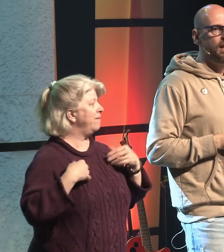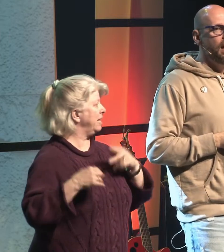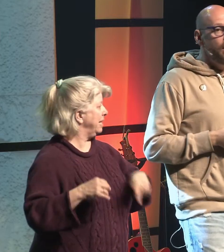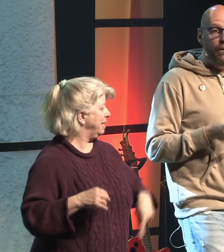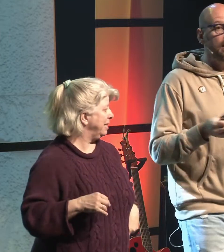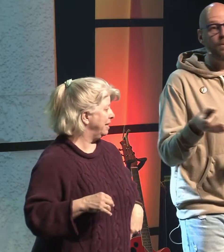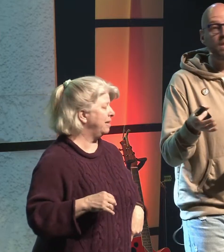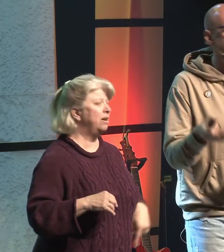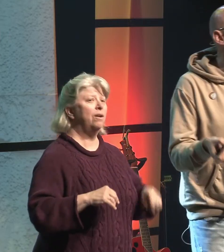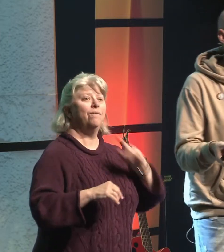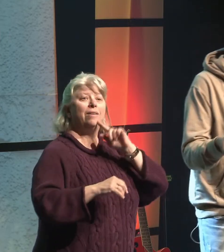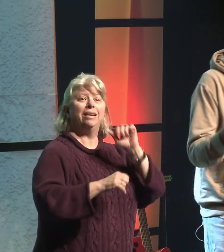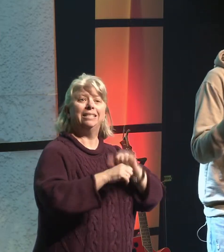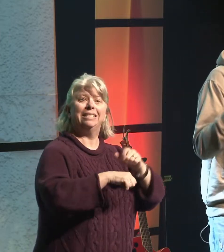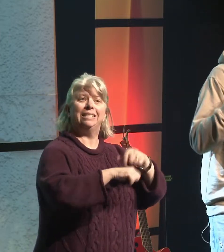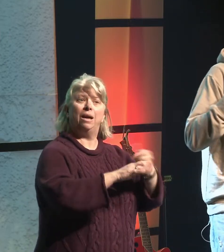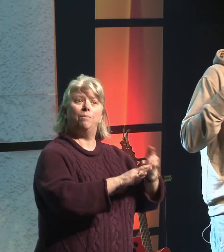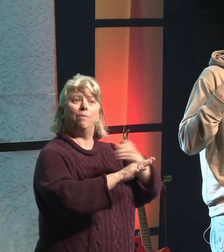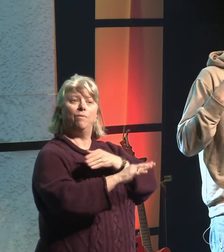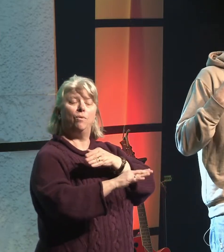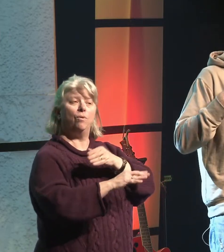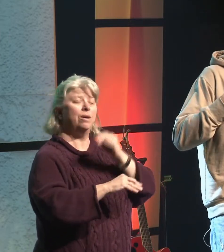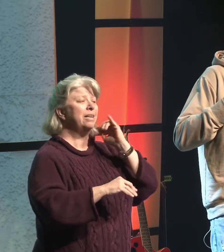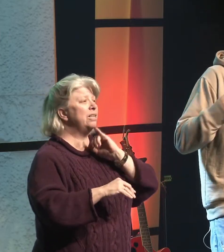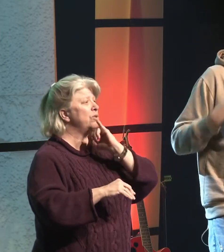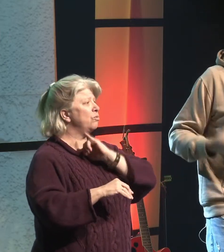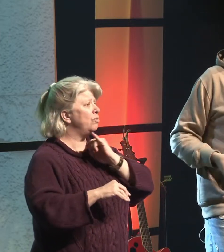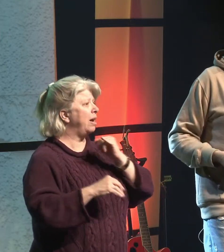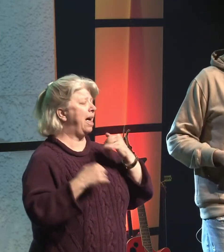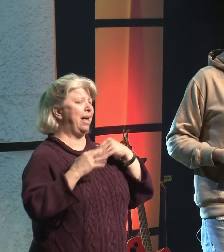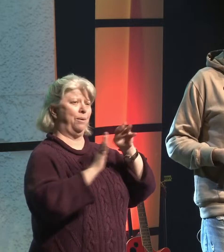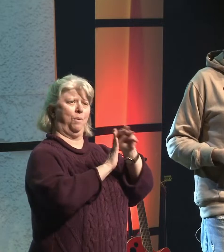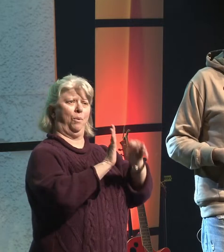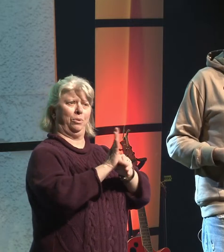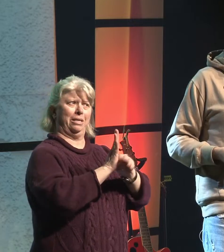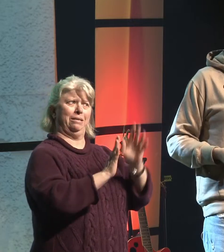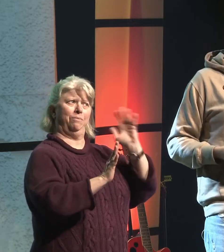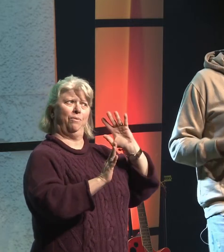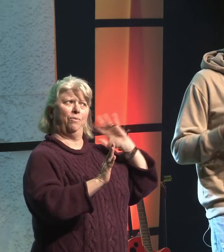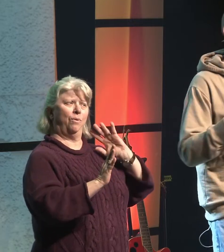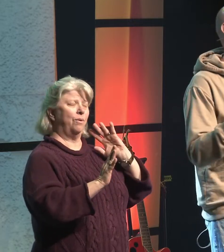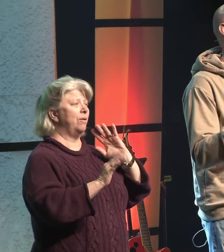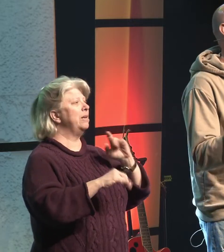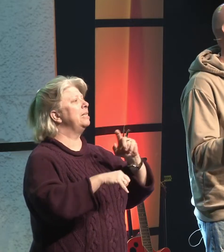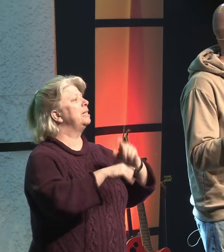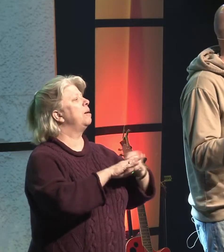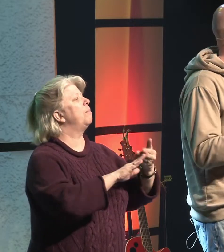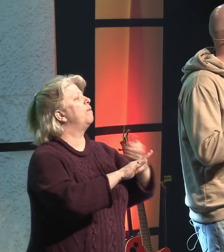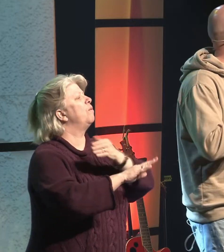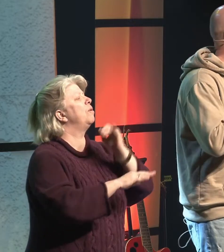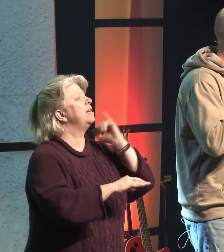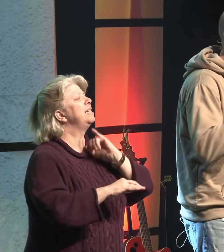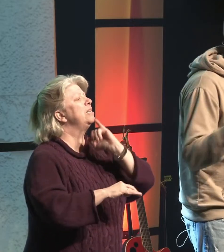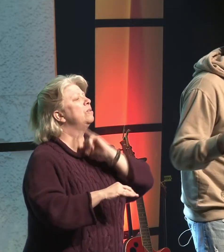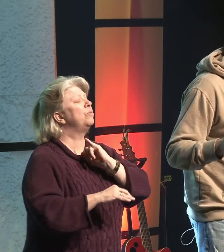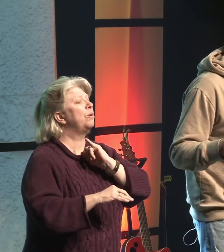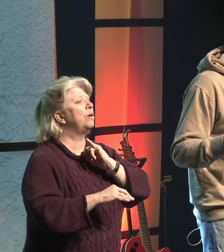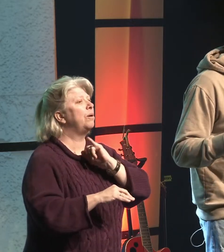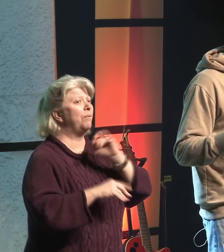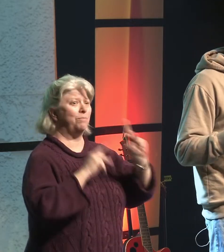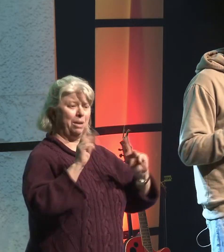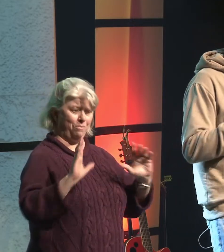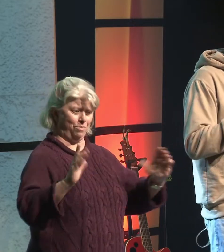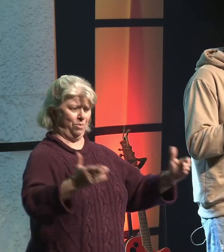In fact, it was a time before Israel had a Moses. It was a time before Israel was even a